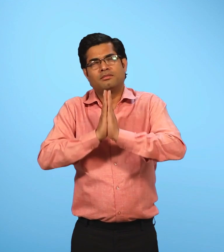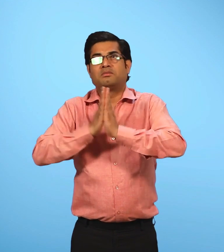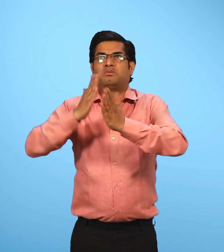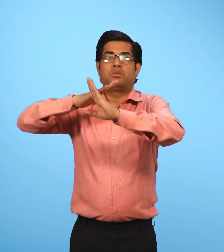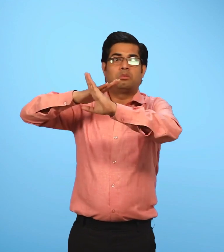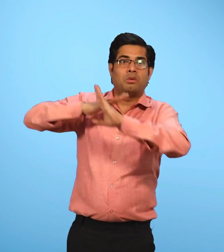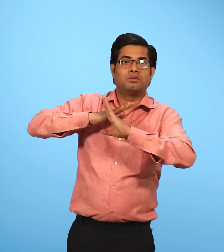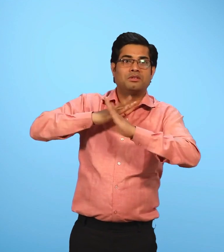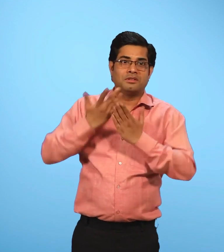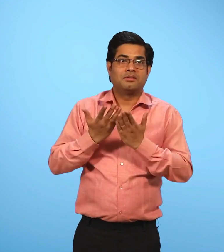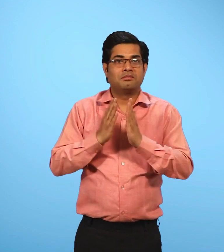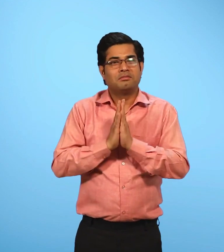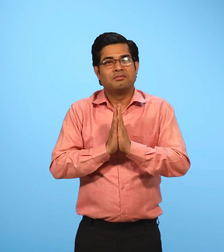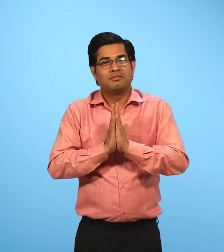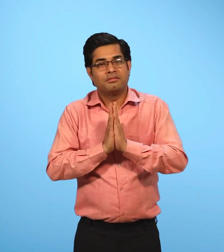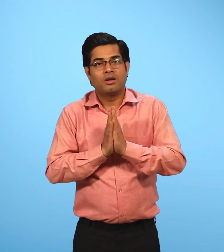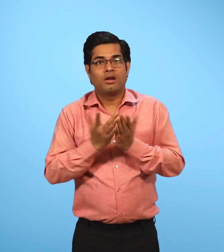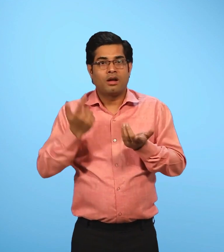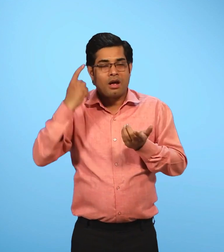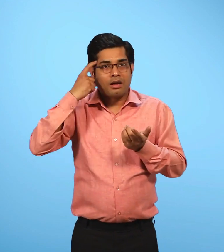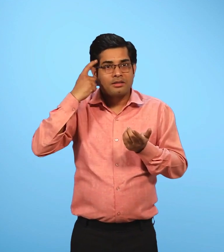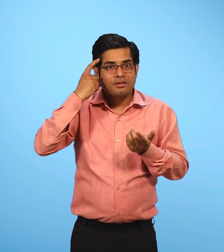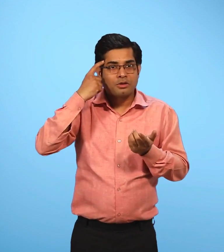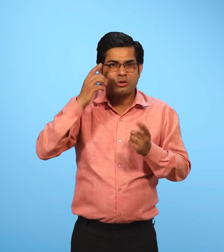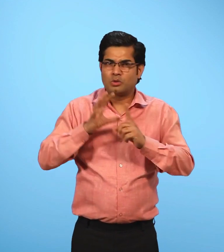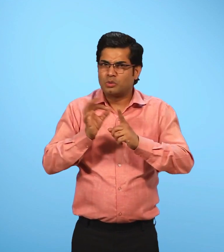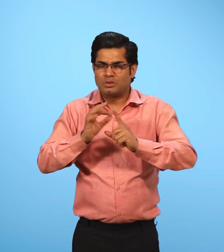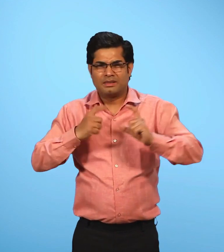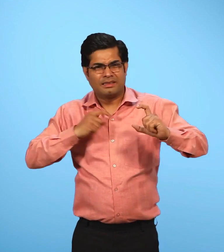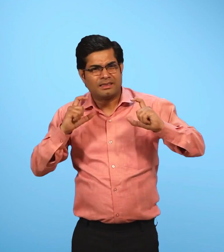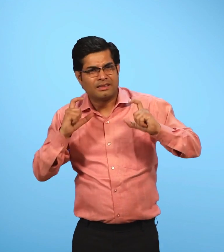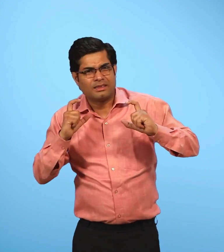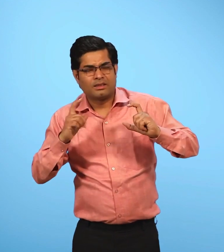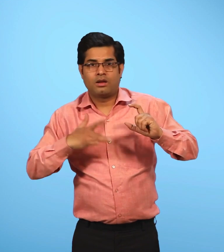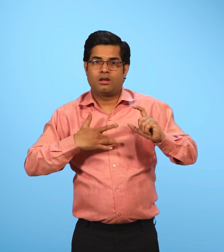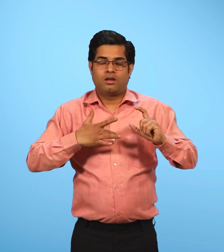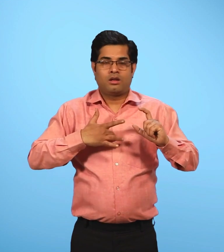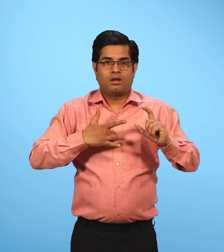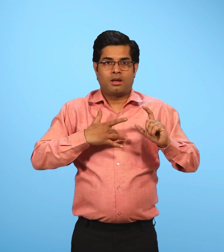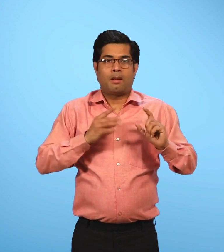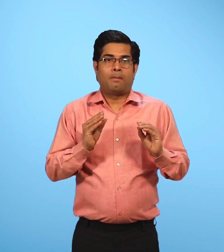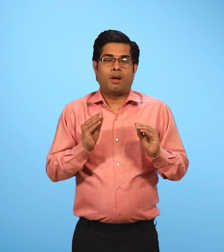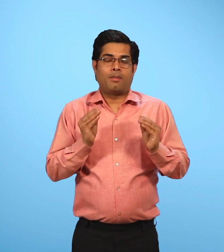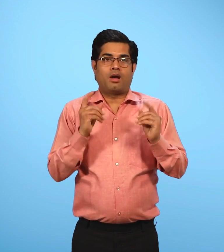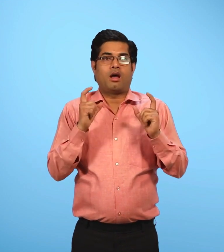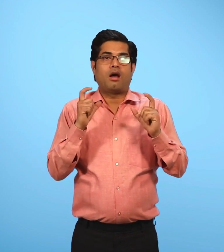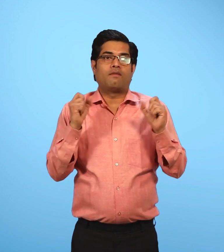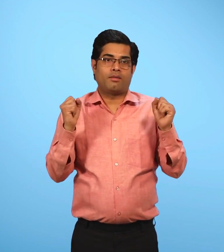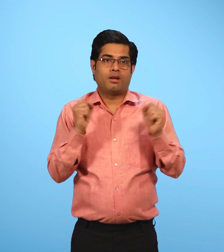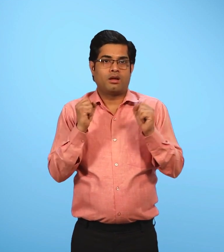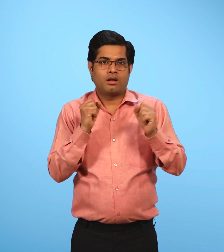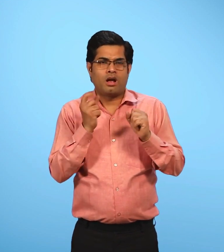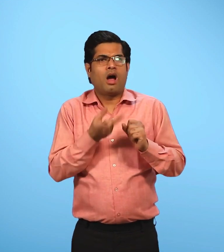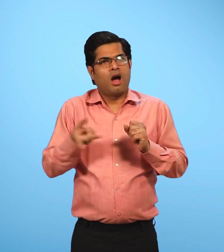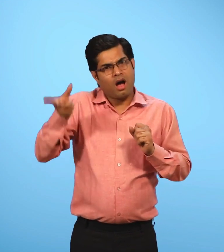And so I lay fearful for many days and prayed for protection. In